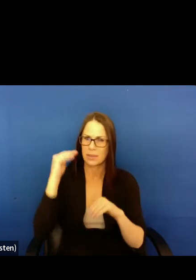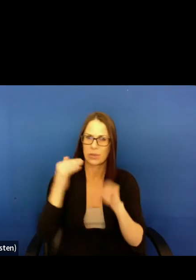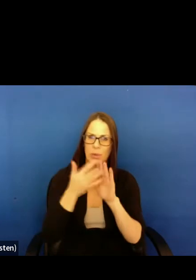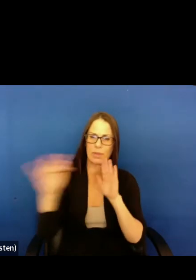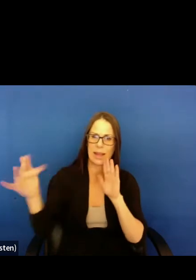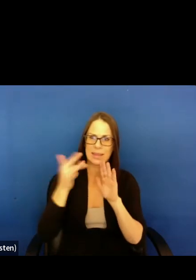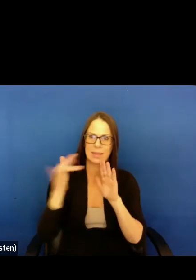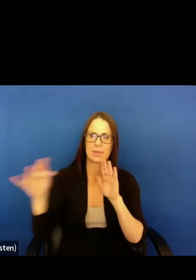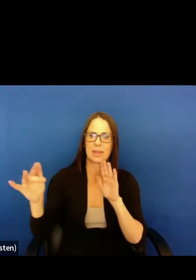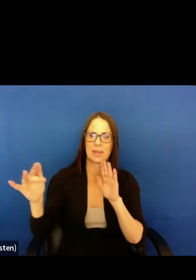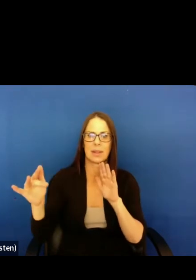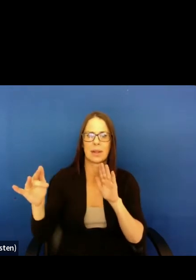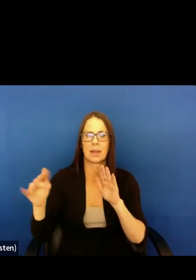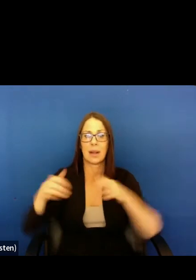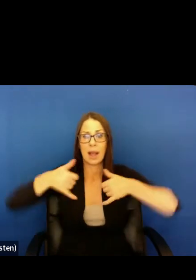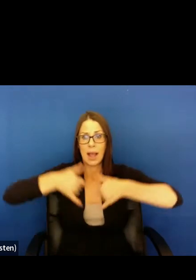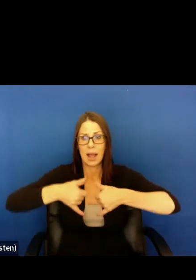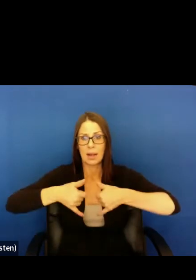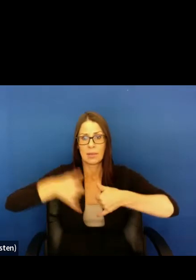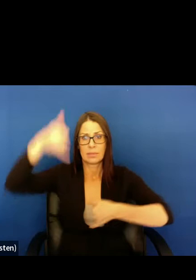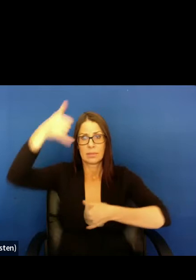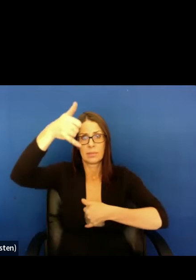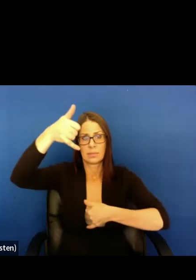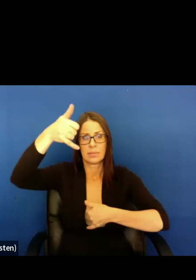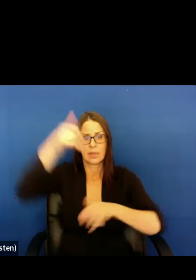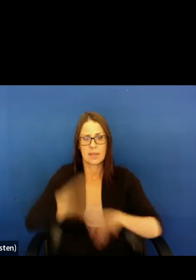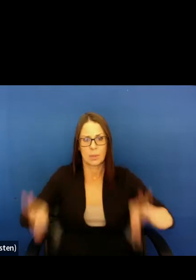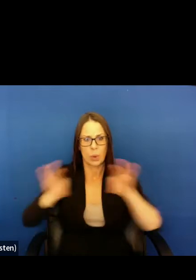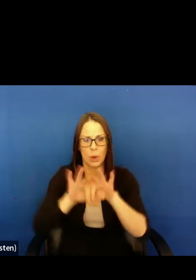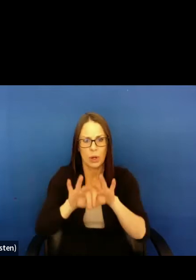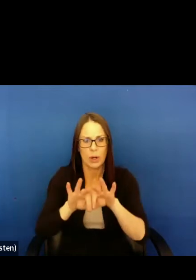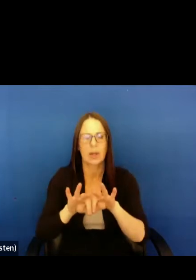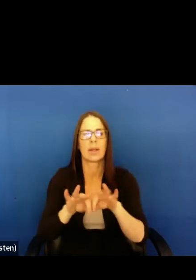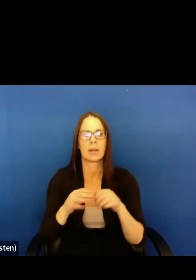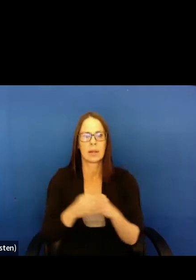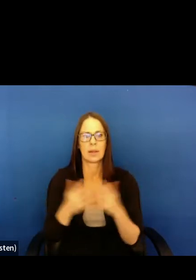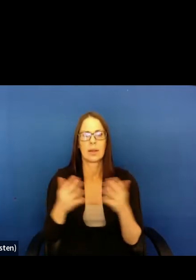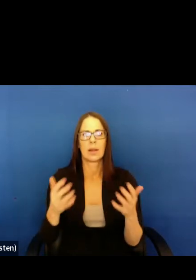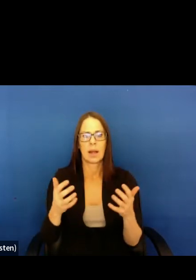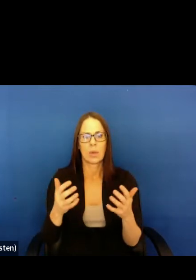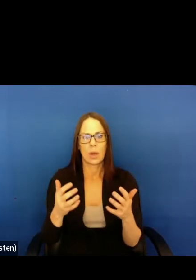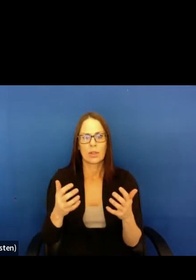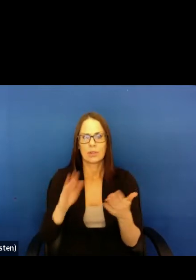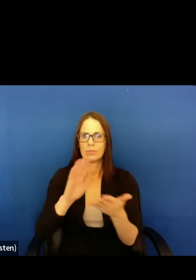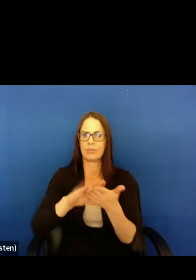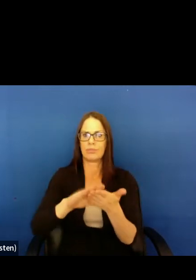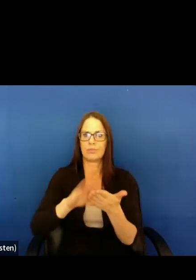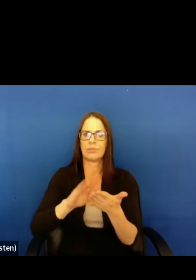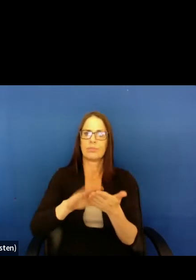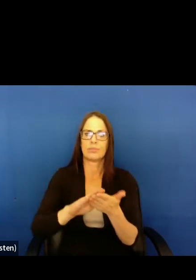important. And then there's raised and brailled characters. And again, I want to just give a shout out to the sign shop. I think they do a fantastic